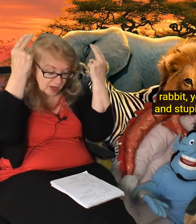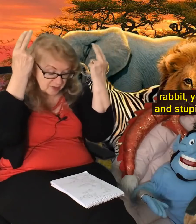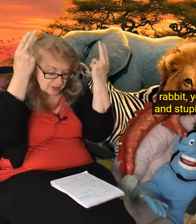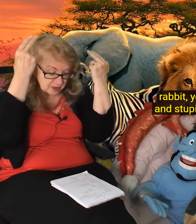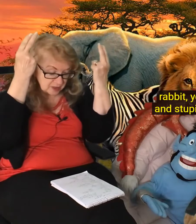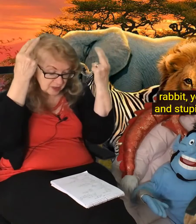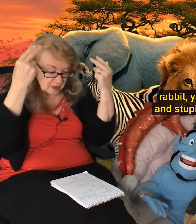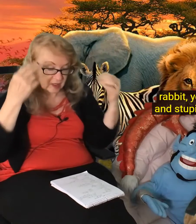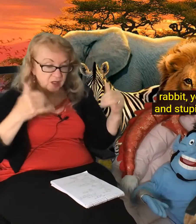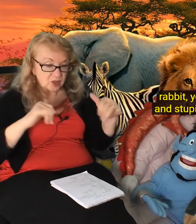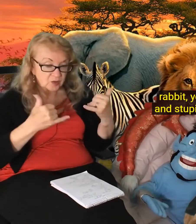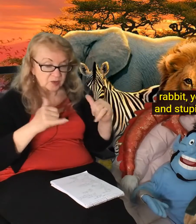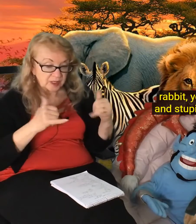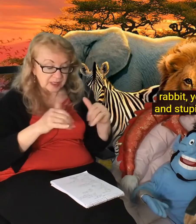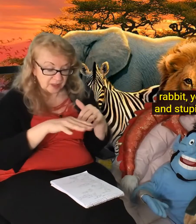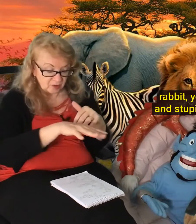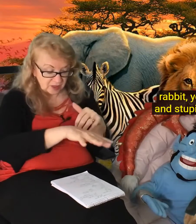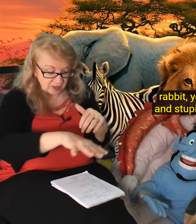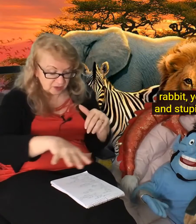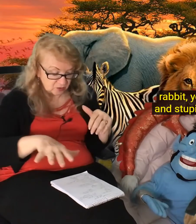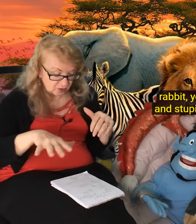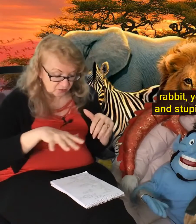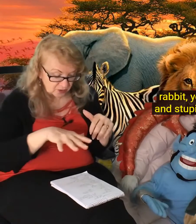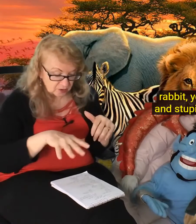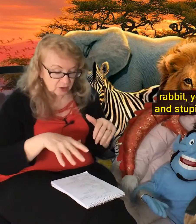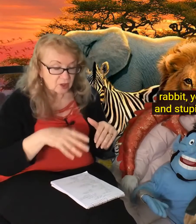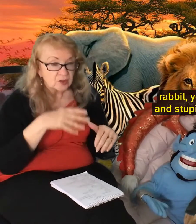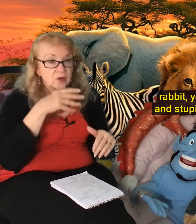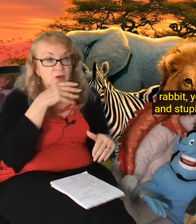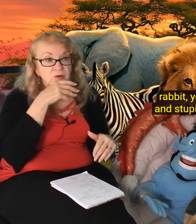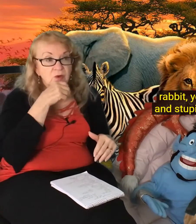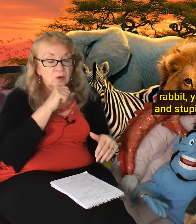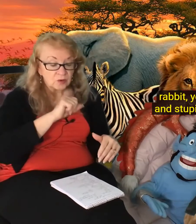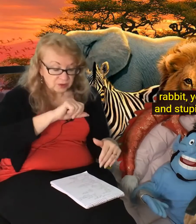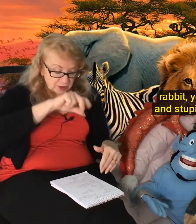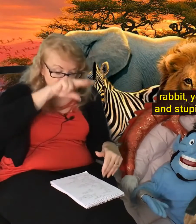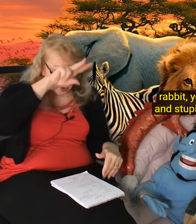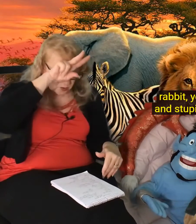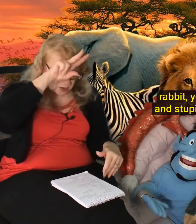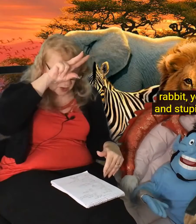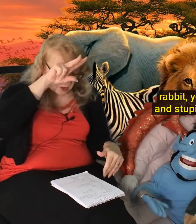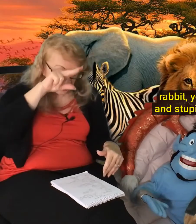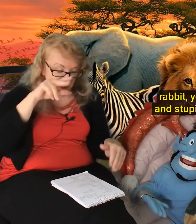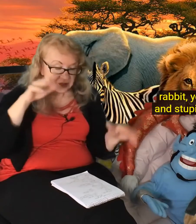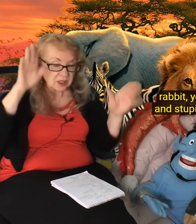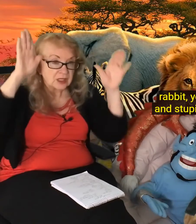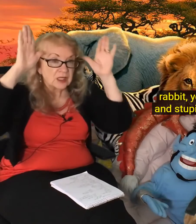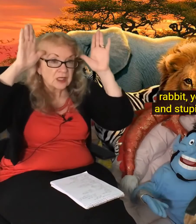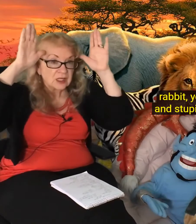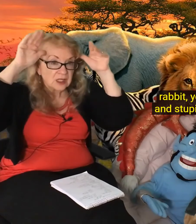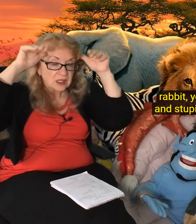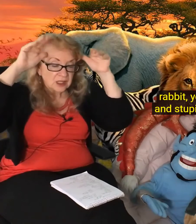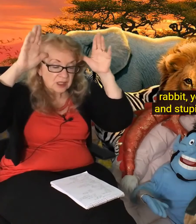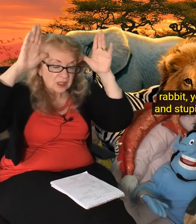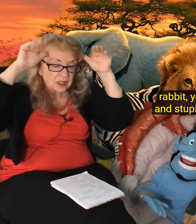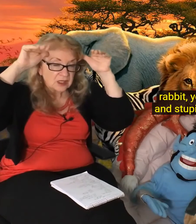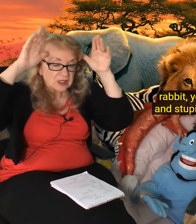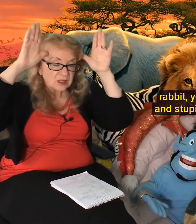Rabbit, your play area in the cornfield. Goat, old and stupid. Donkey, this sign